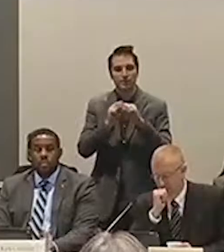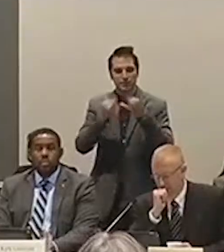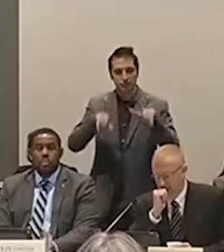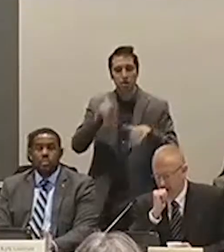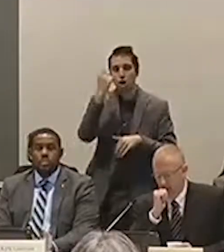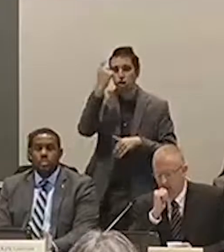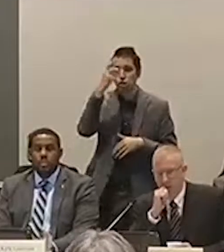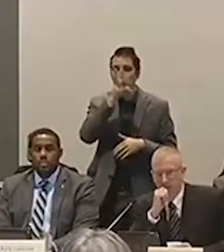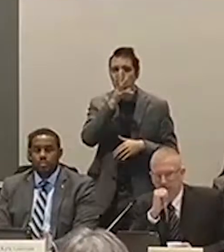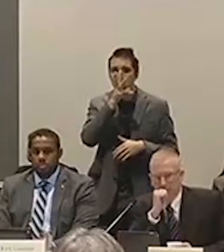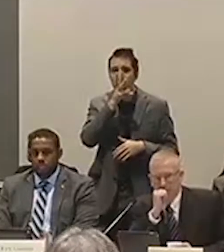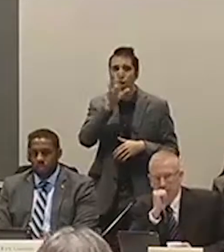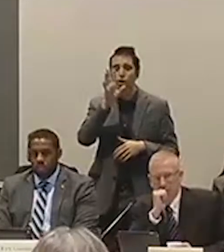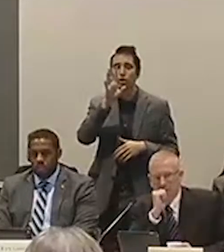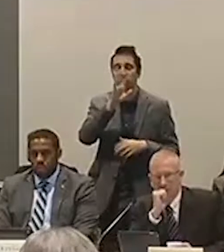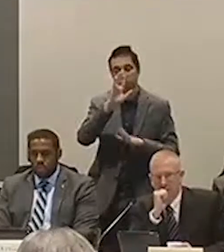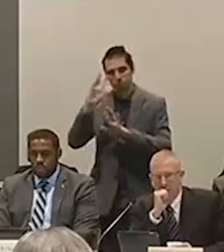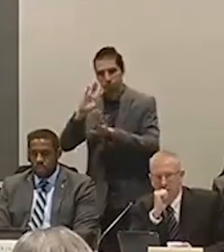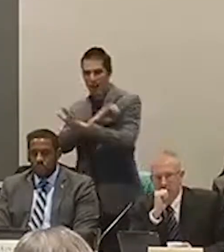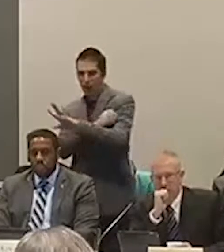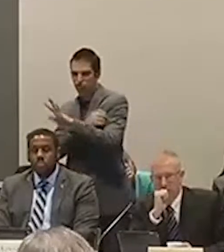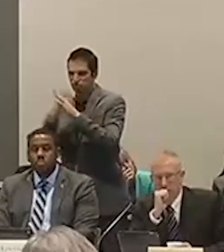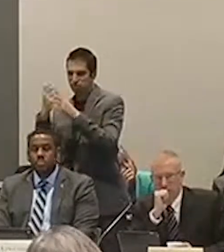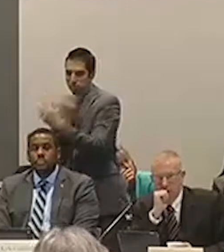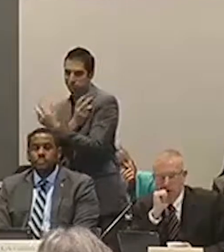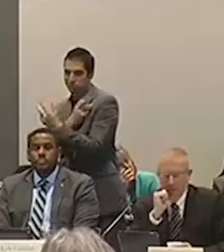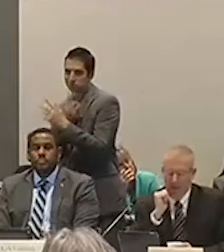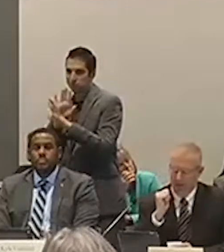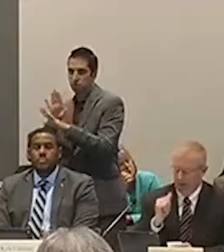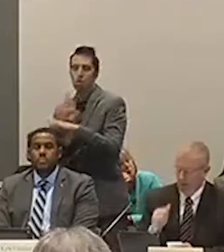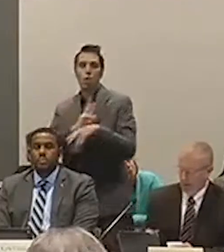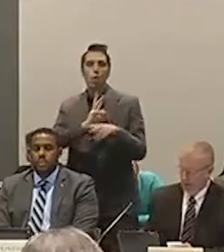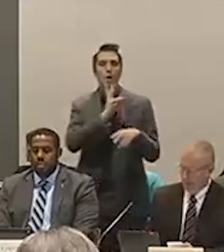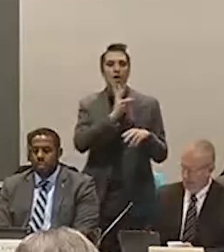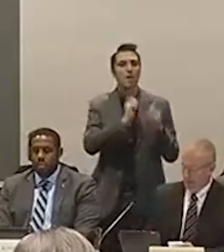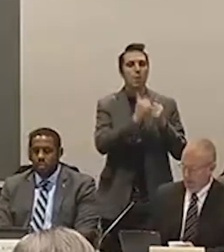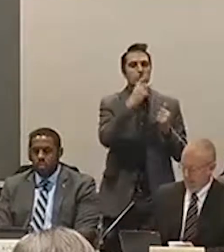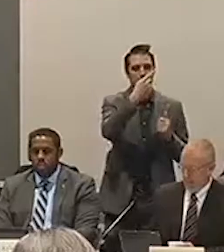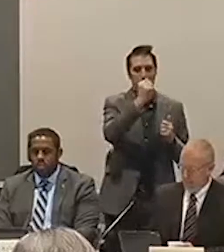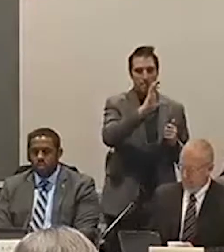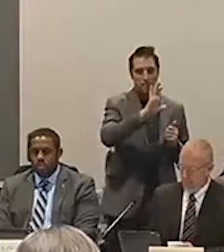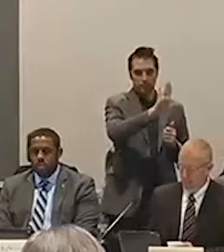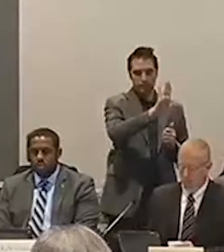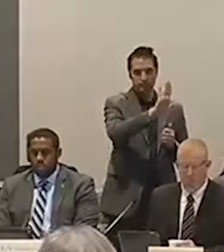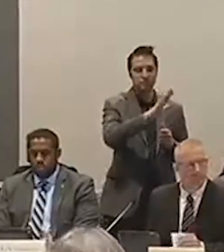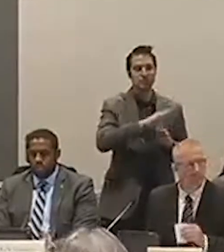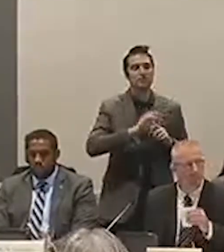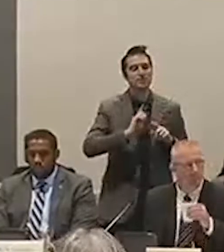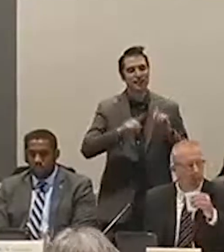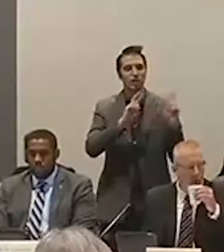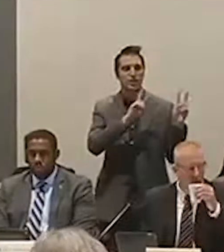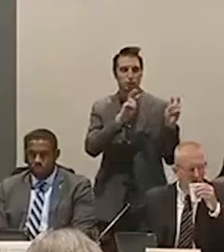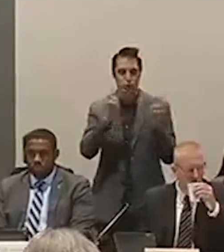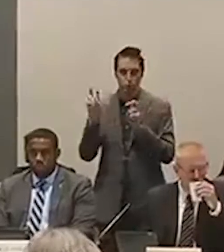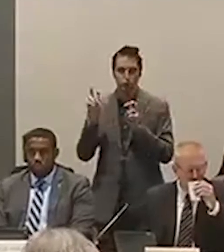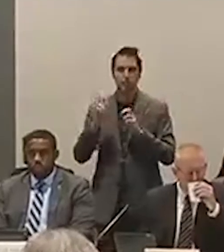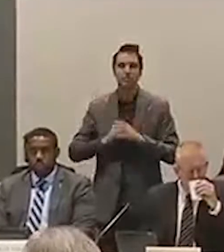the water industry, unlike the energy industry, most of it is on the public in the public sector. So it it has somewhat different issues than we when